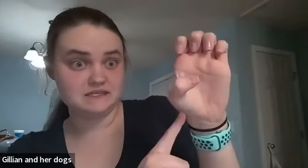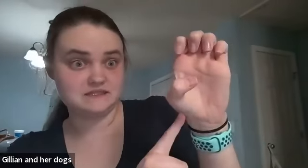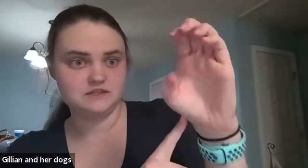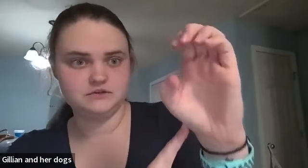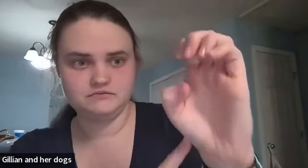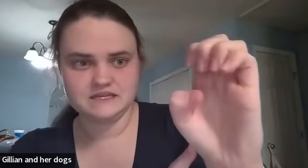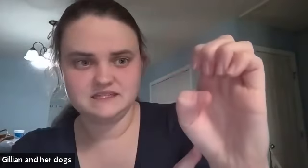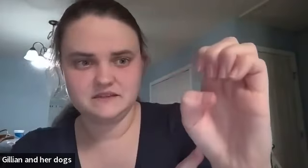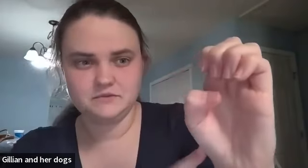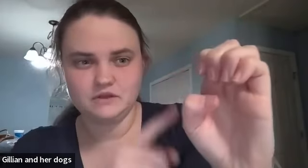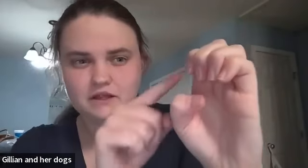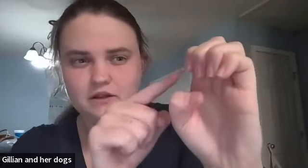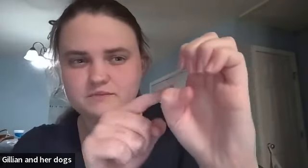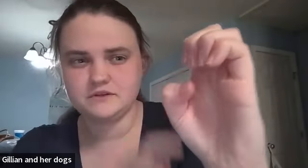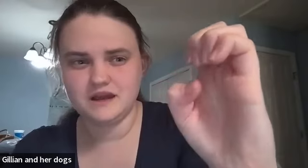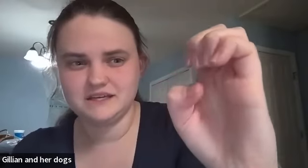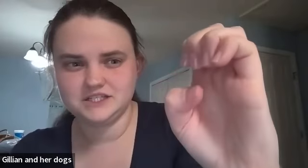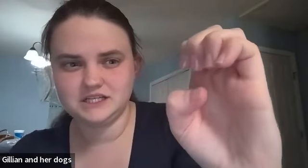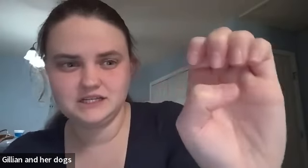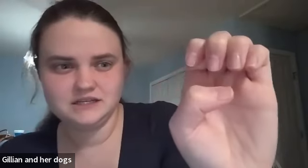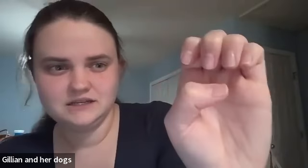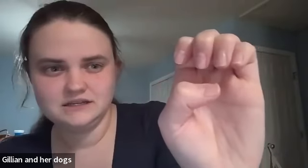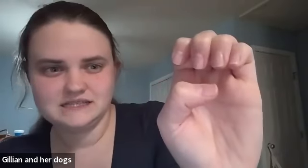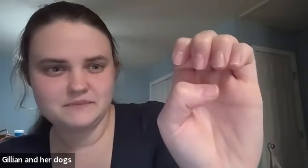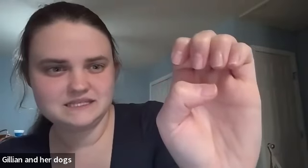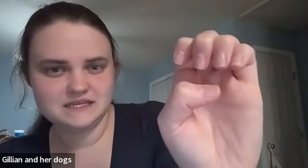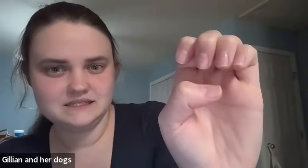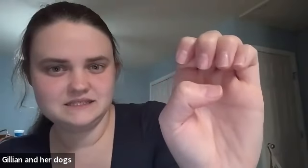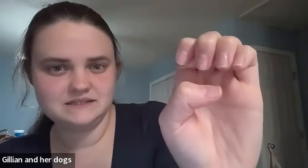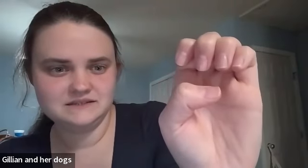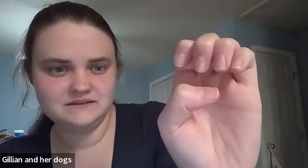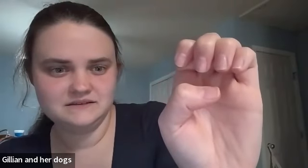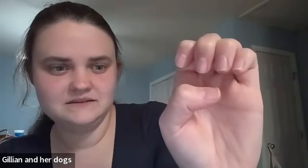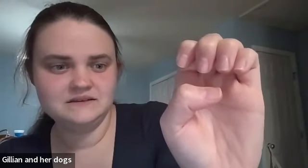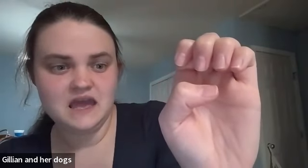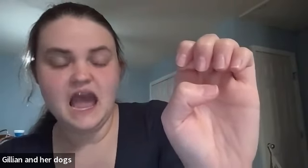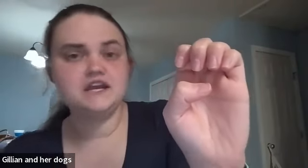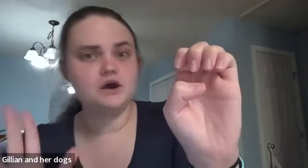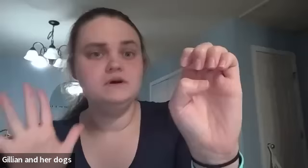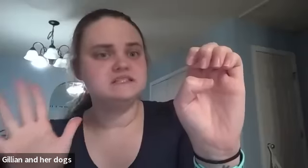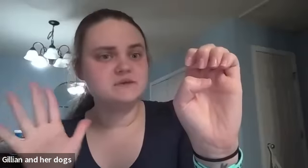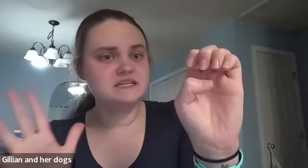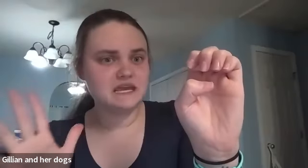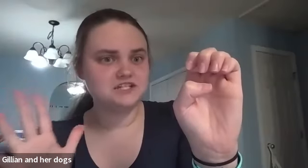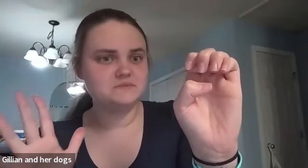this. You're resting them. They're like close, but they're not touching. Does that make sense? I know some of these hand shapes,